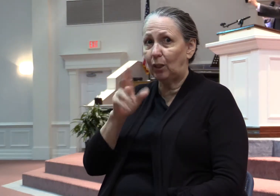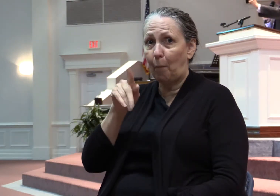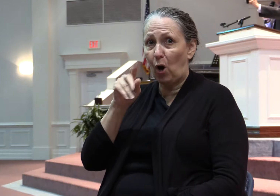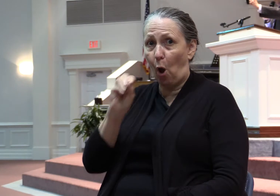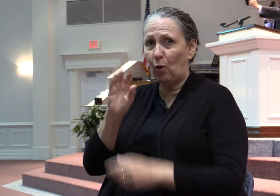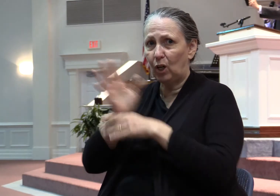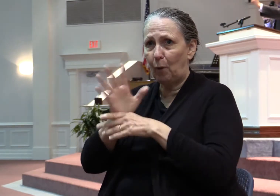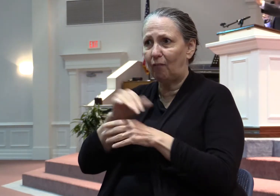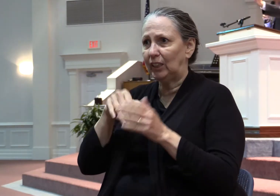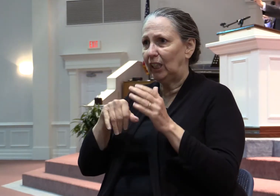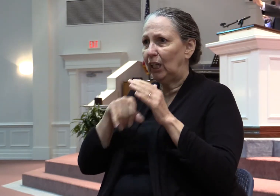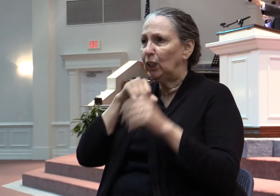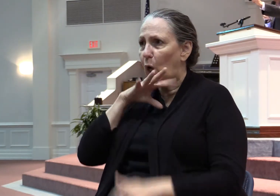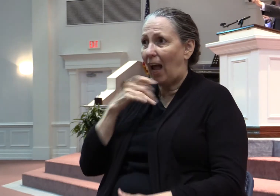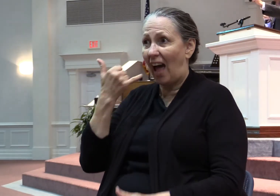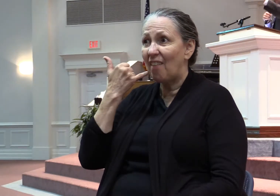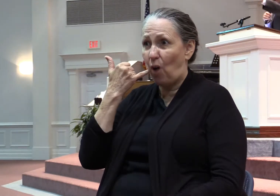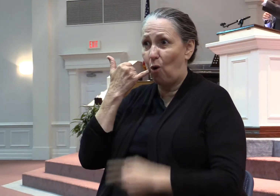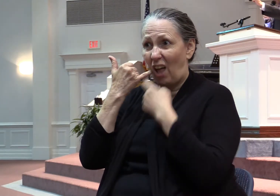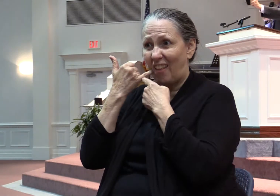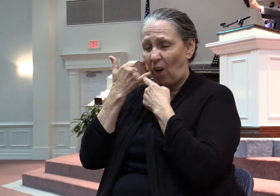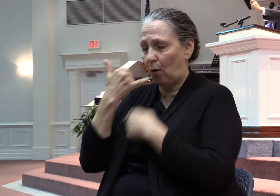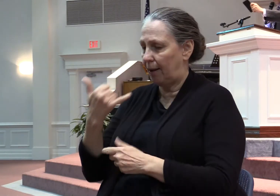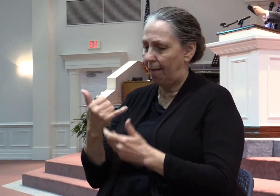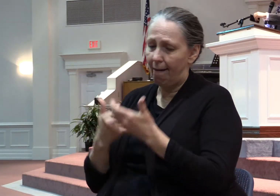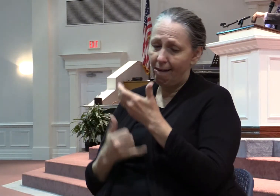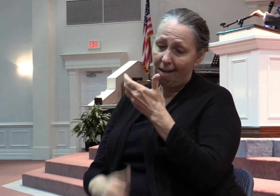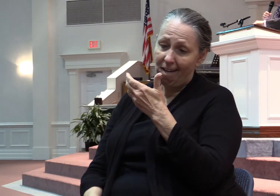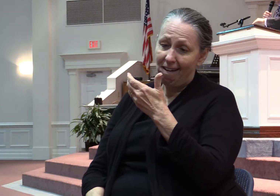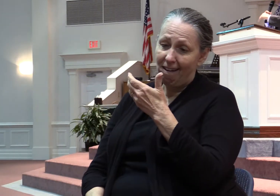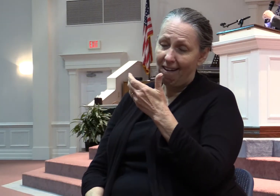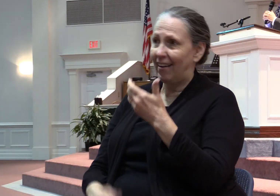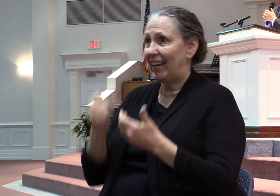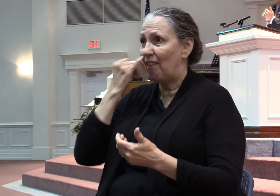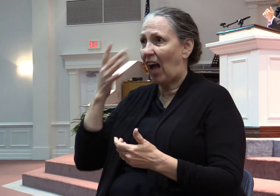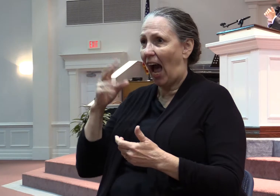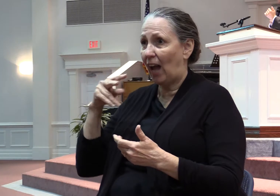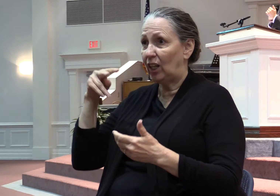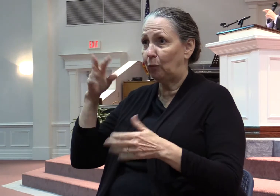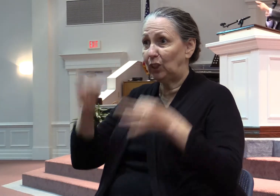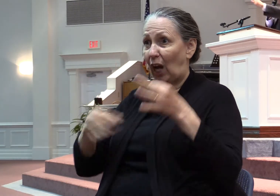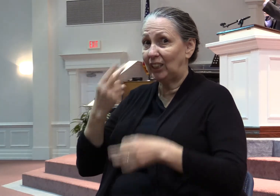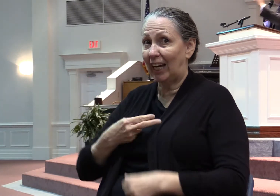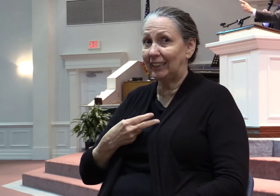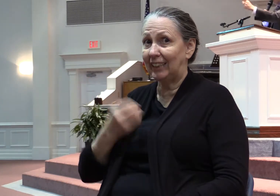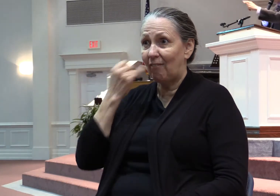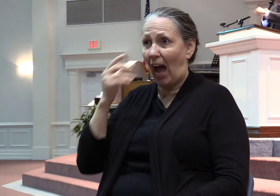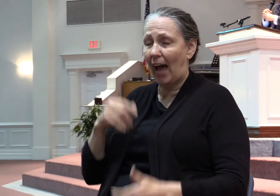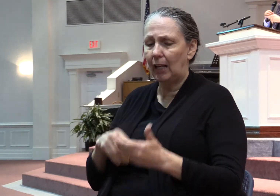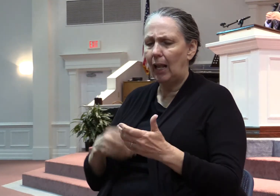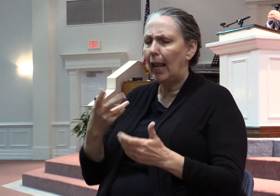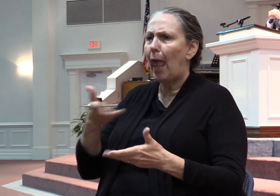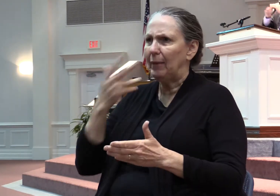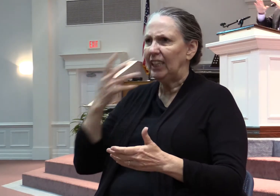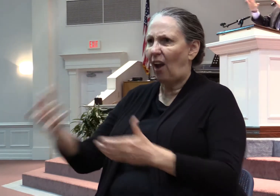Right now. Right. On cell phones in this building right now. Right. That if God were to judge us, oh, if he were to mark our